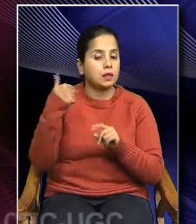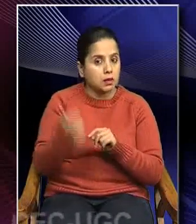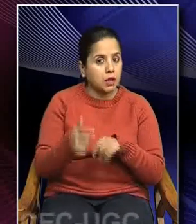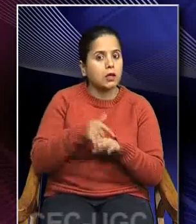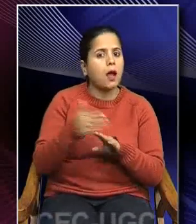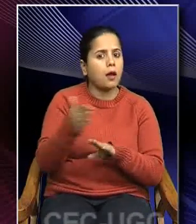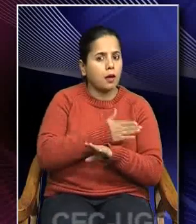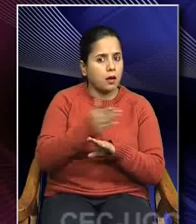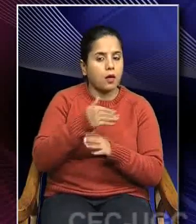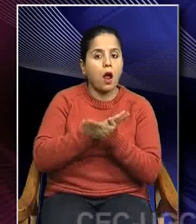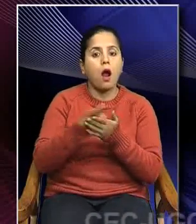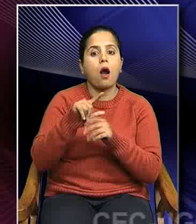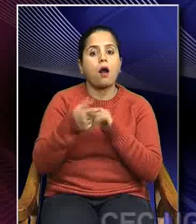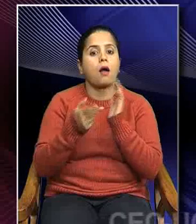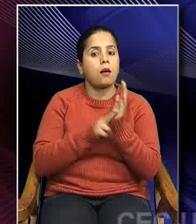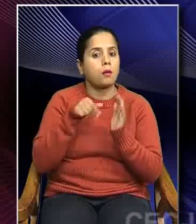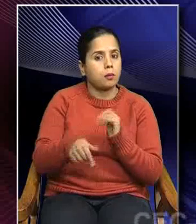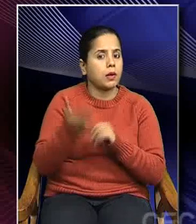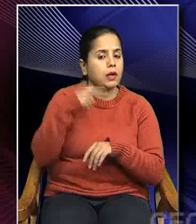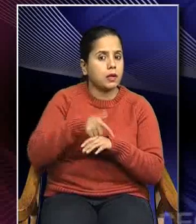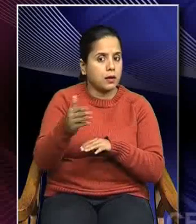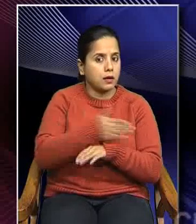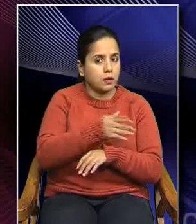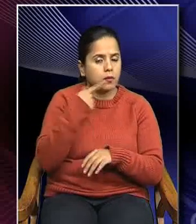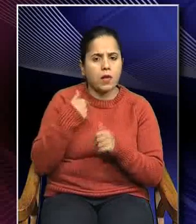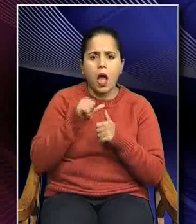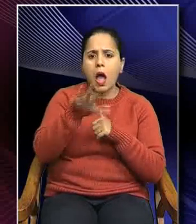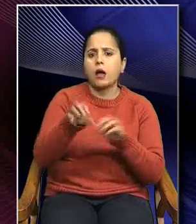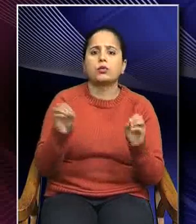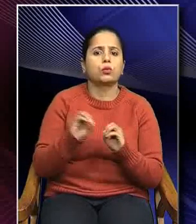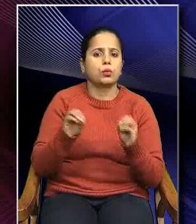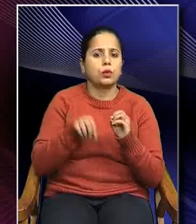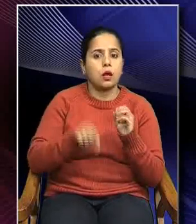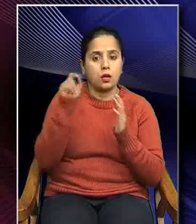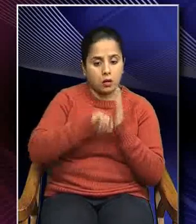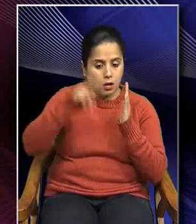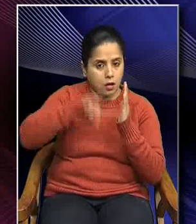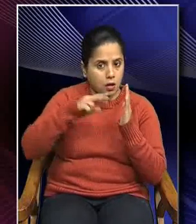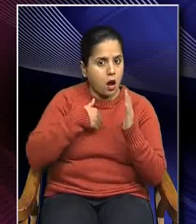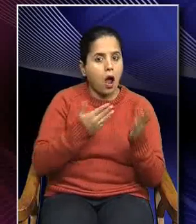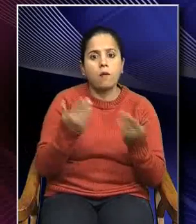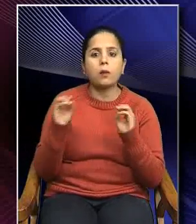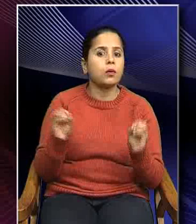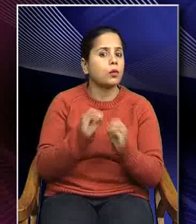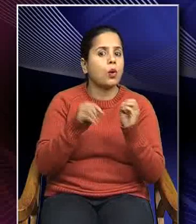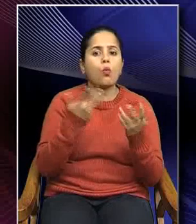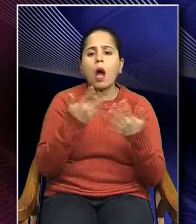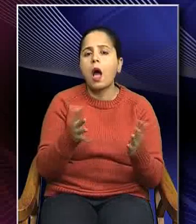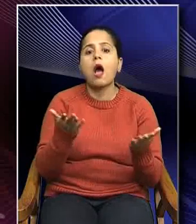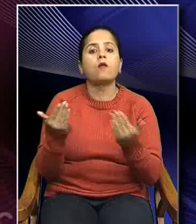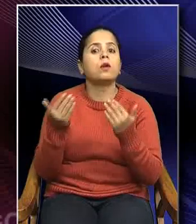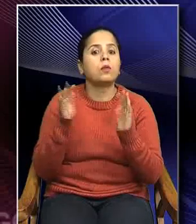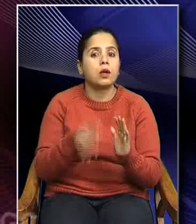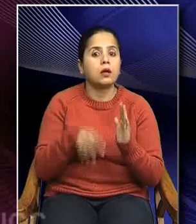In the Harappan period, we don't have access to the written literature. Whatever is available as